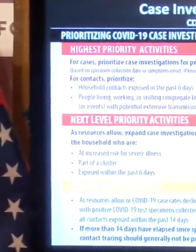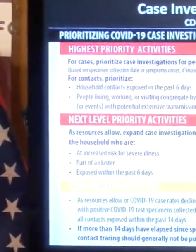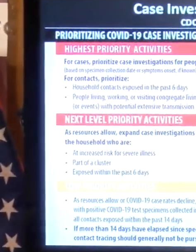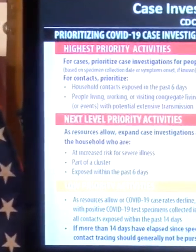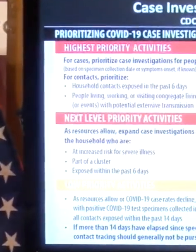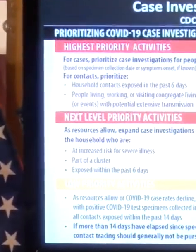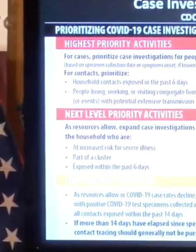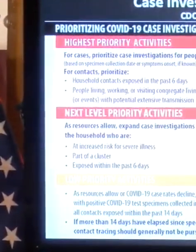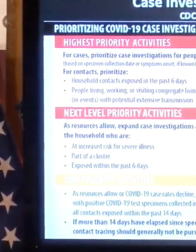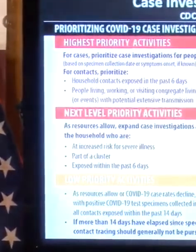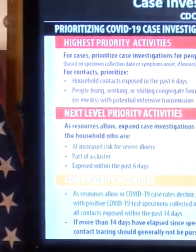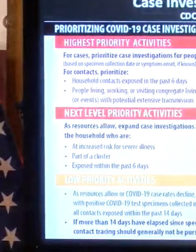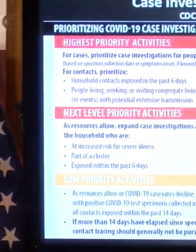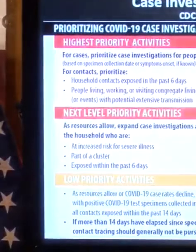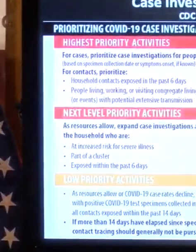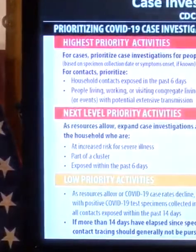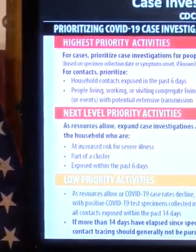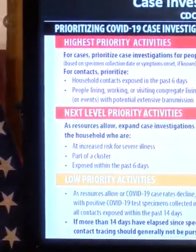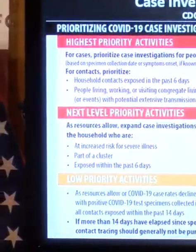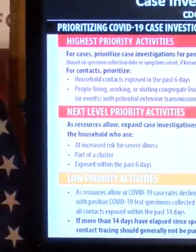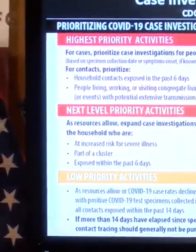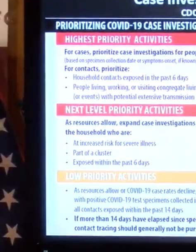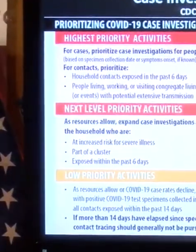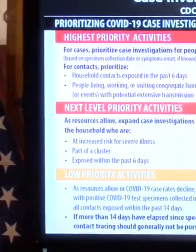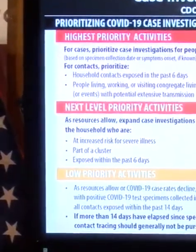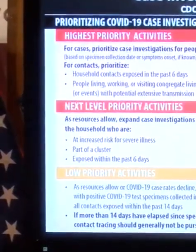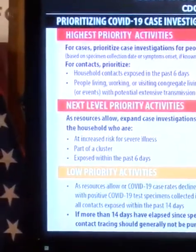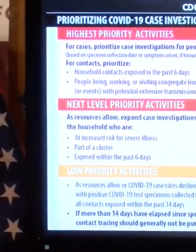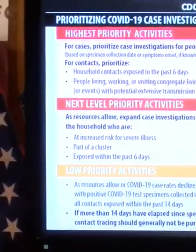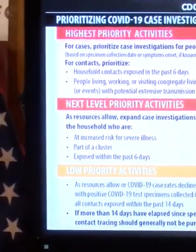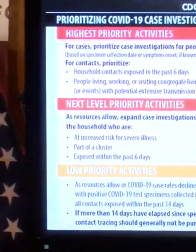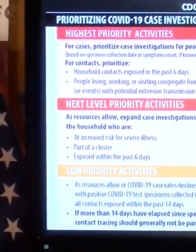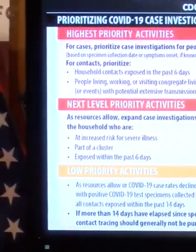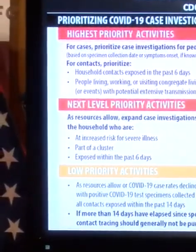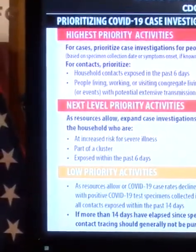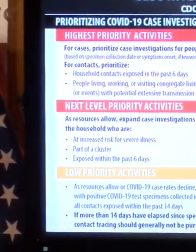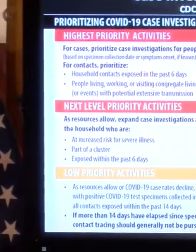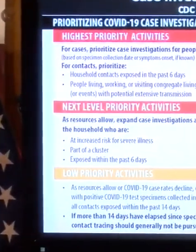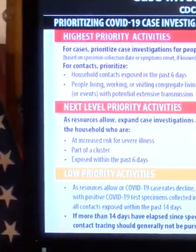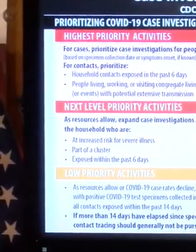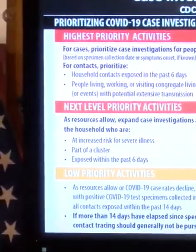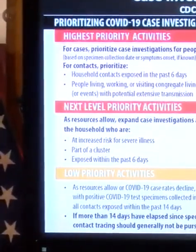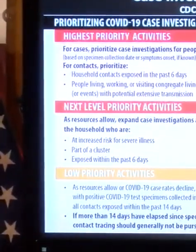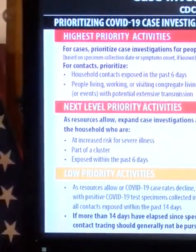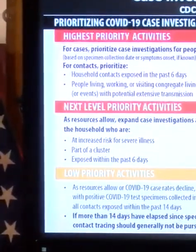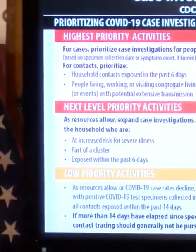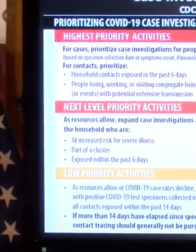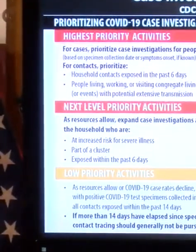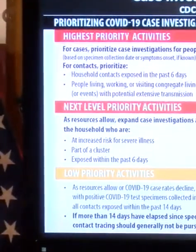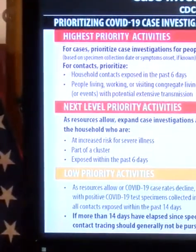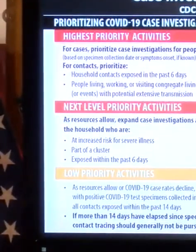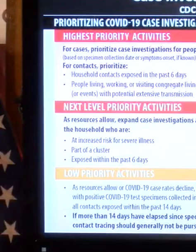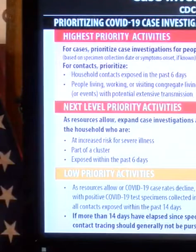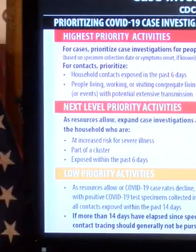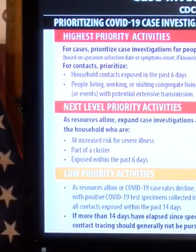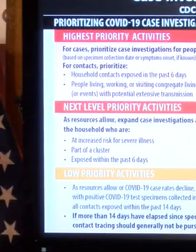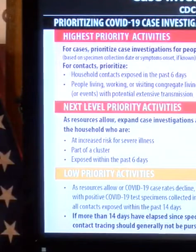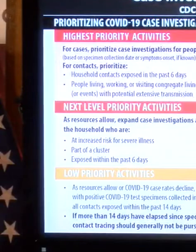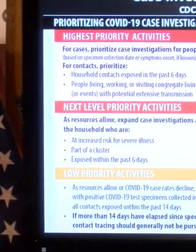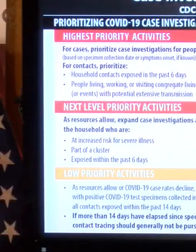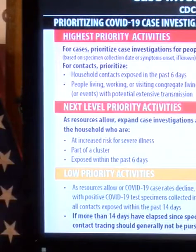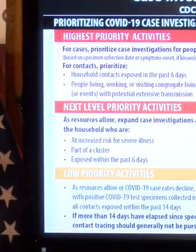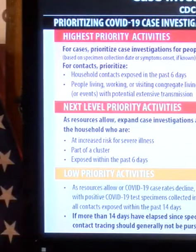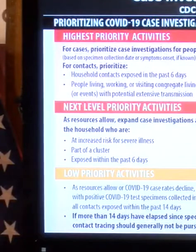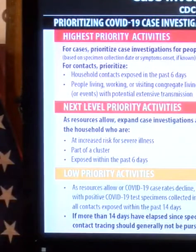illustrated it here with Arkansas facts. Multiply that across the nation with the delays that every state